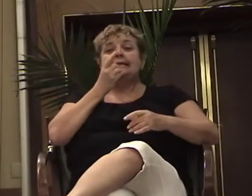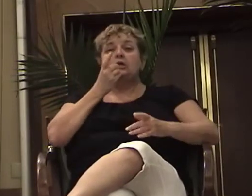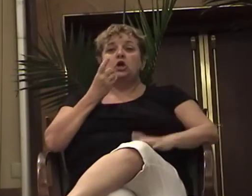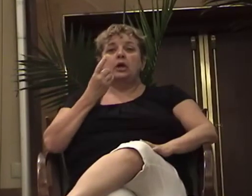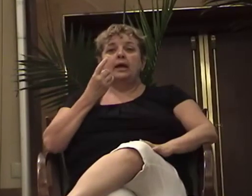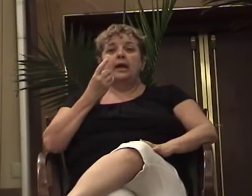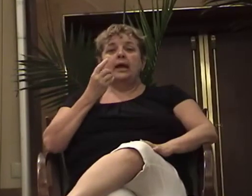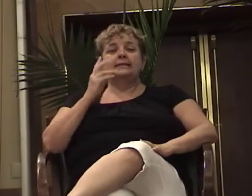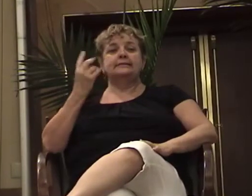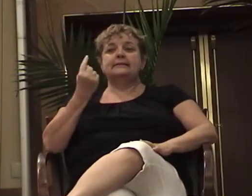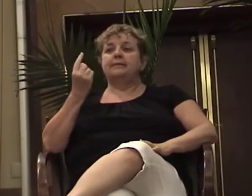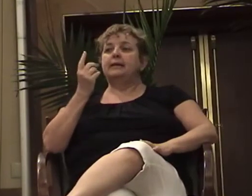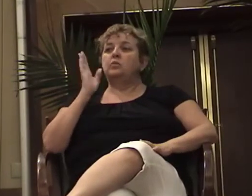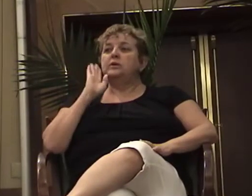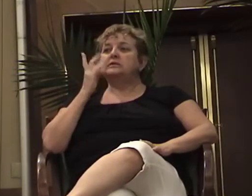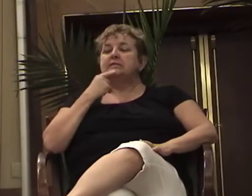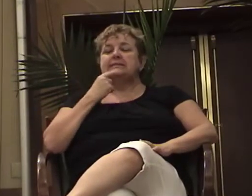go, "Do you sing?"